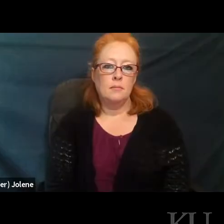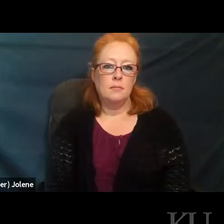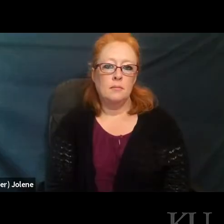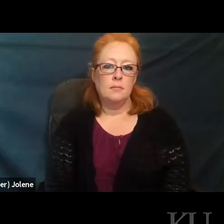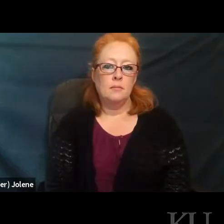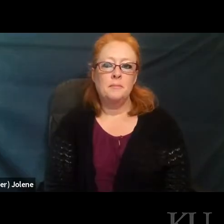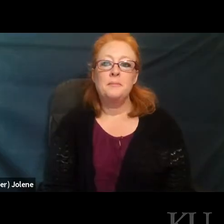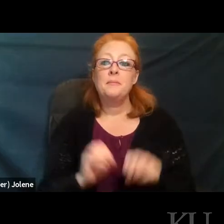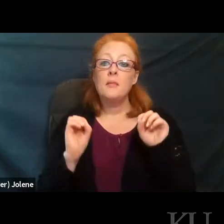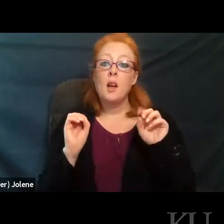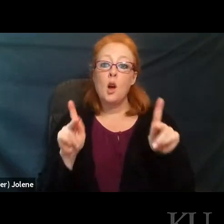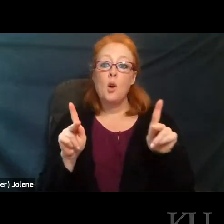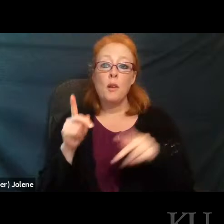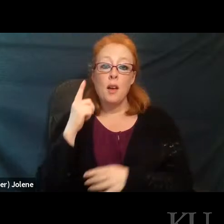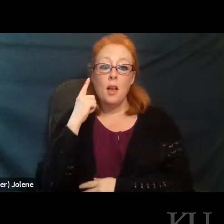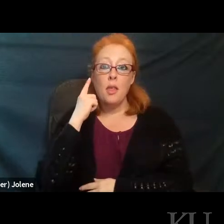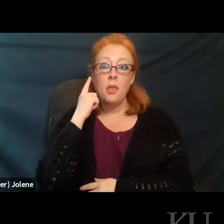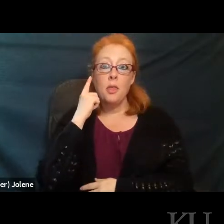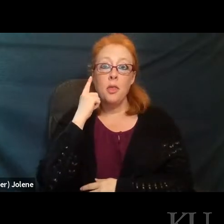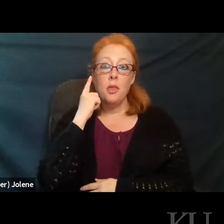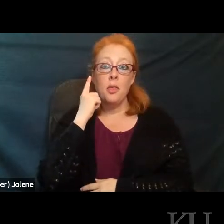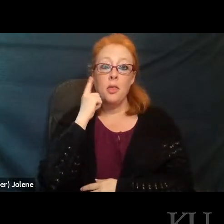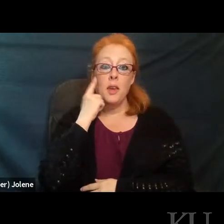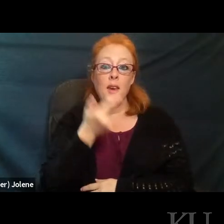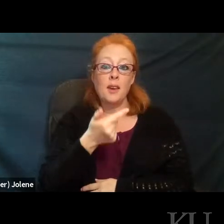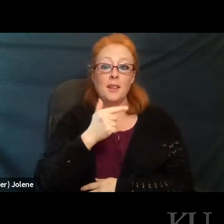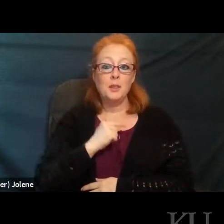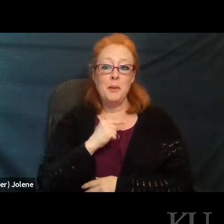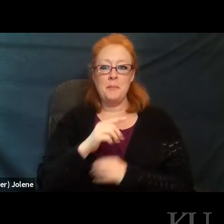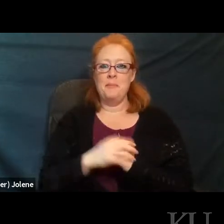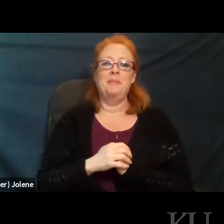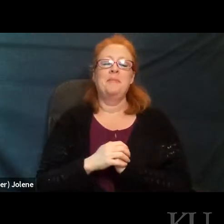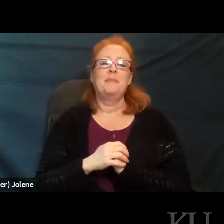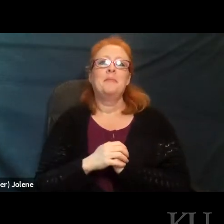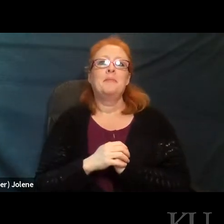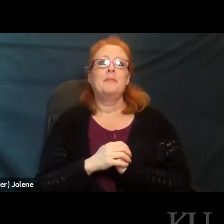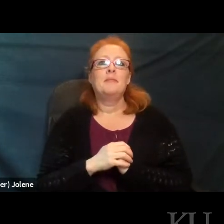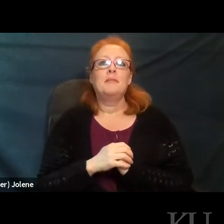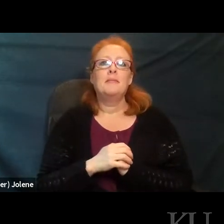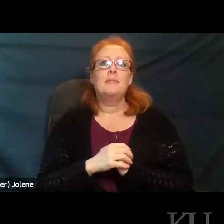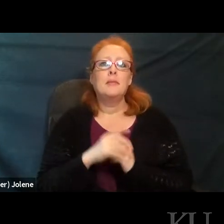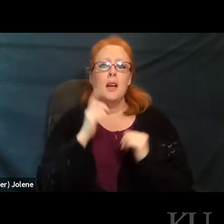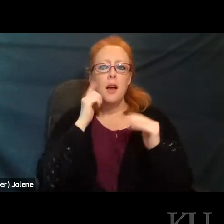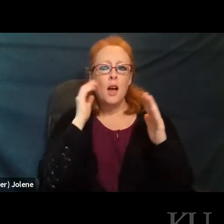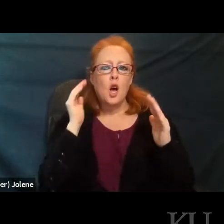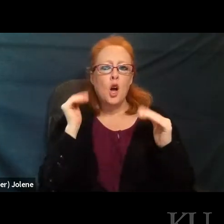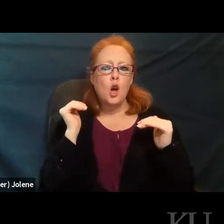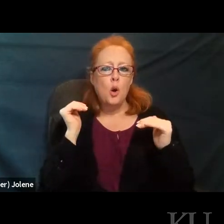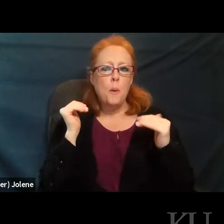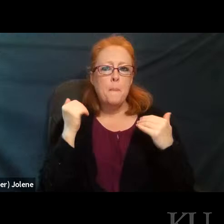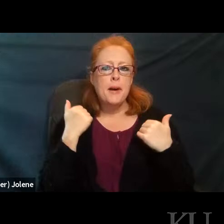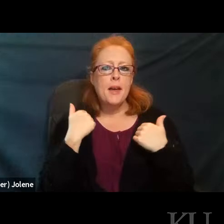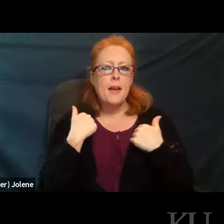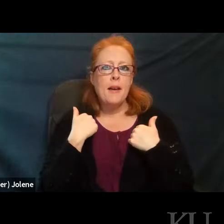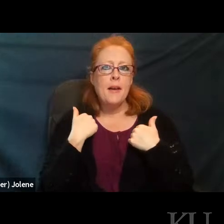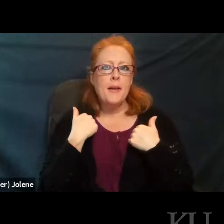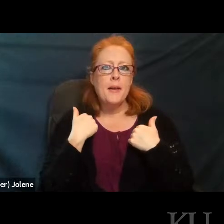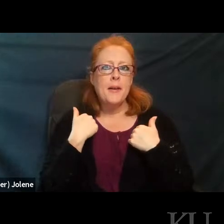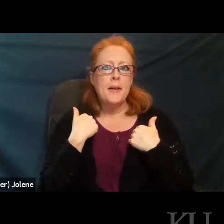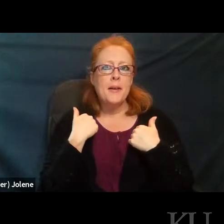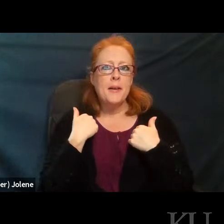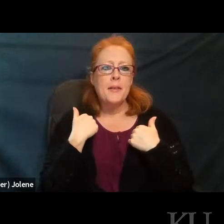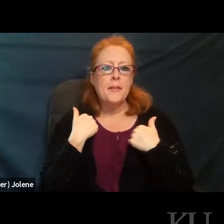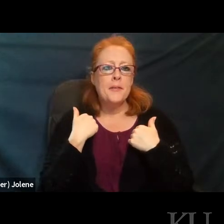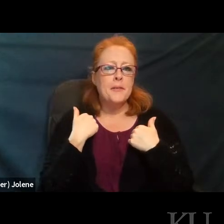Okay, I think that it is me. Yes. I hope that I would like just a